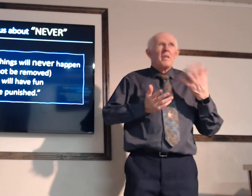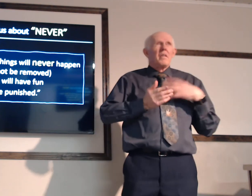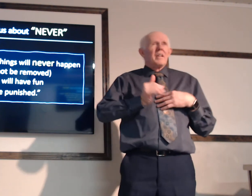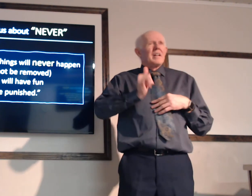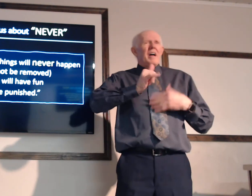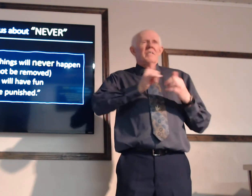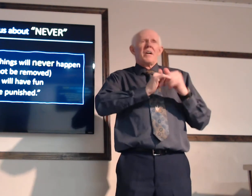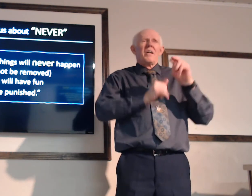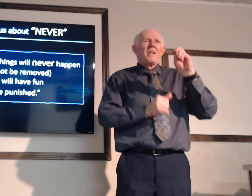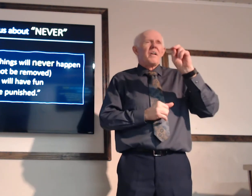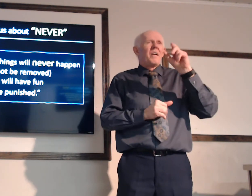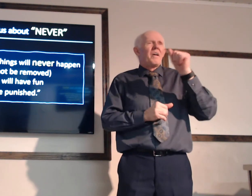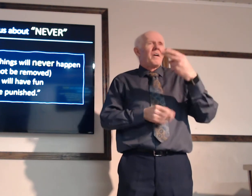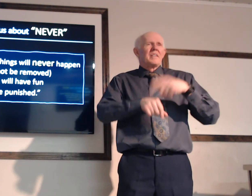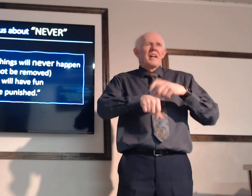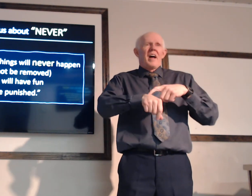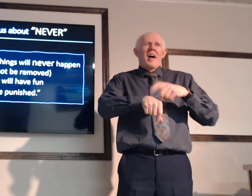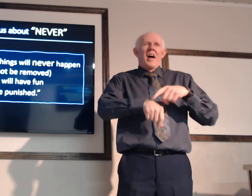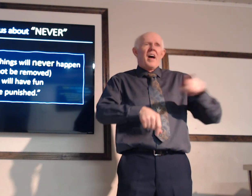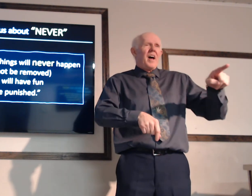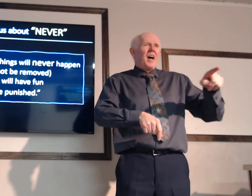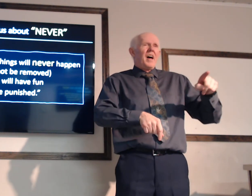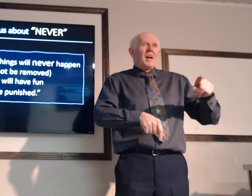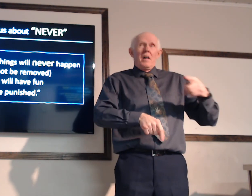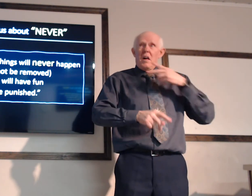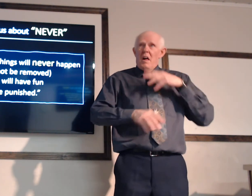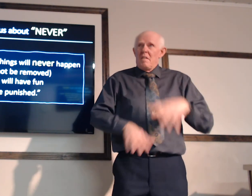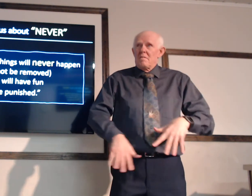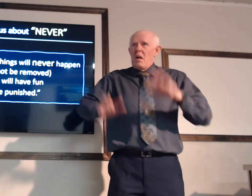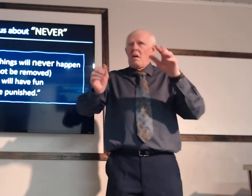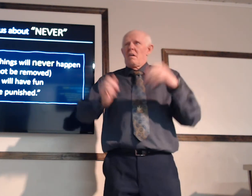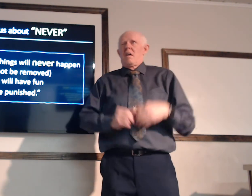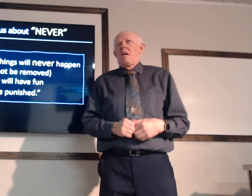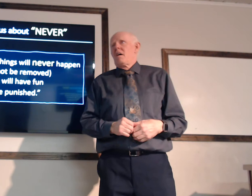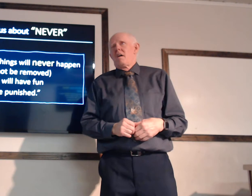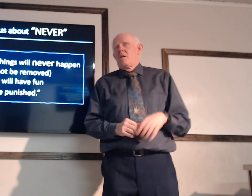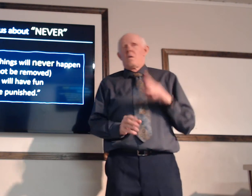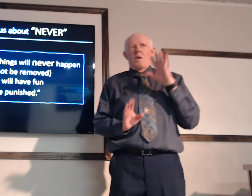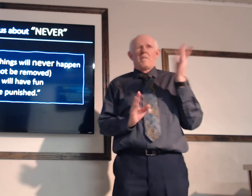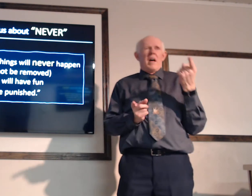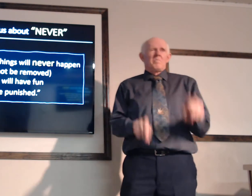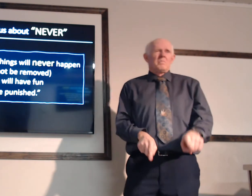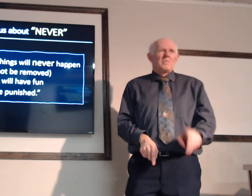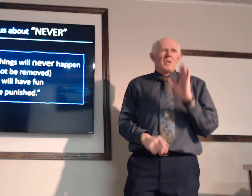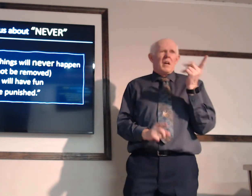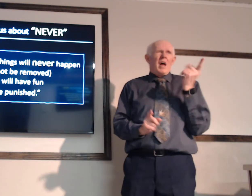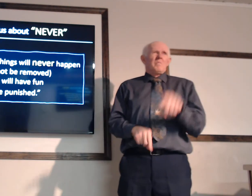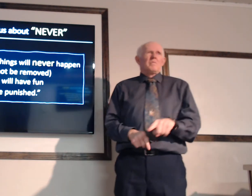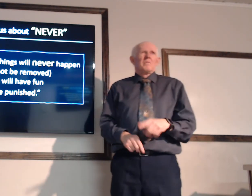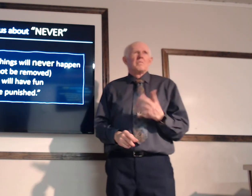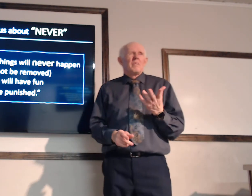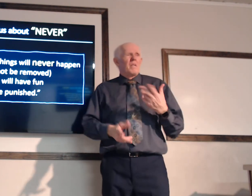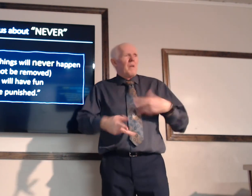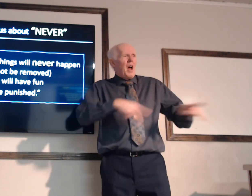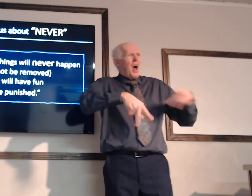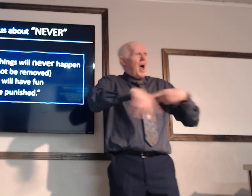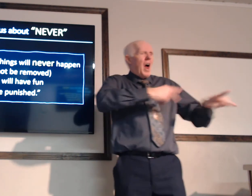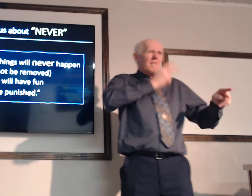They think, like in Noah's time, when it flooded, the people thought it would never happen.